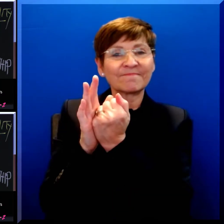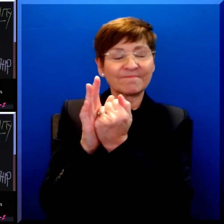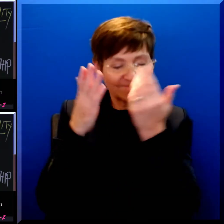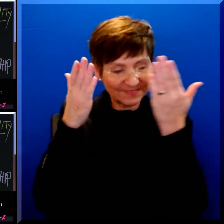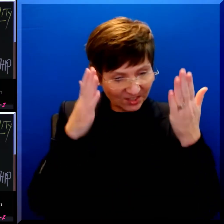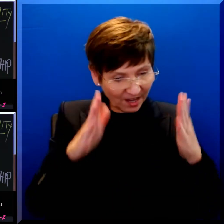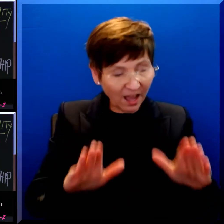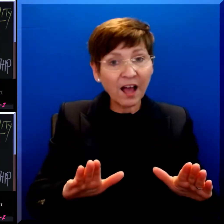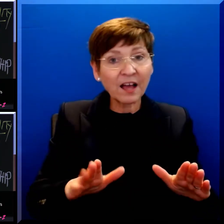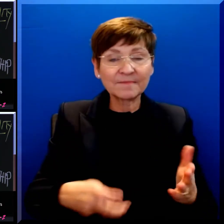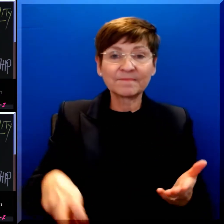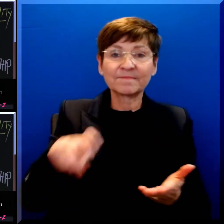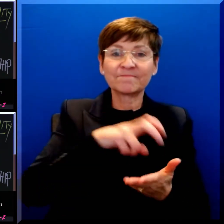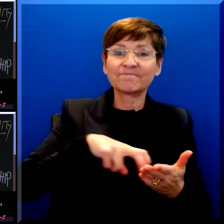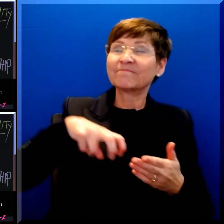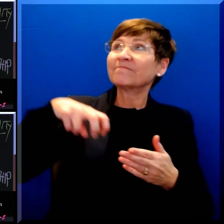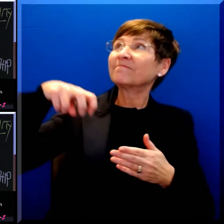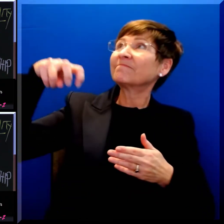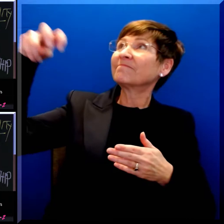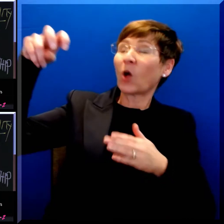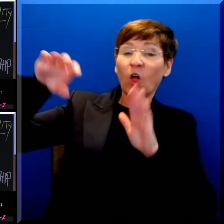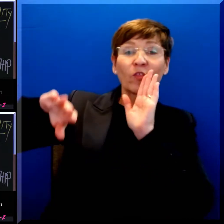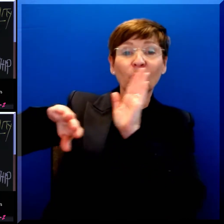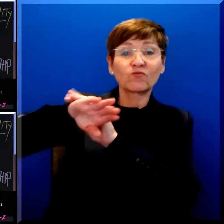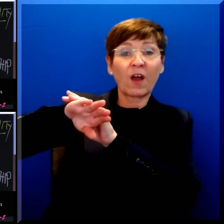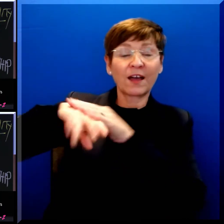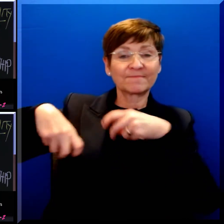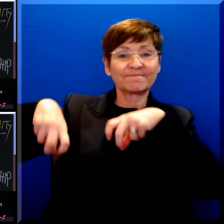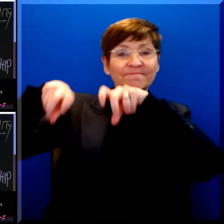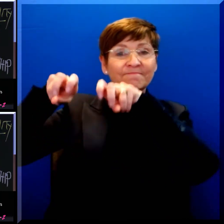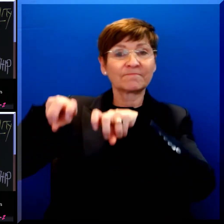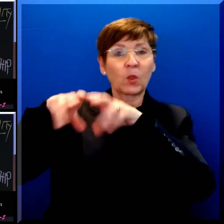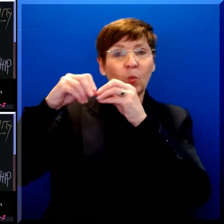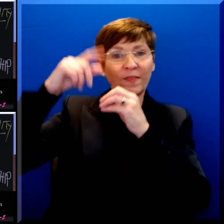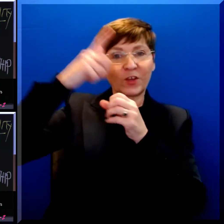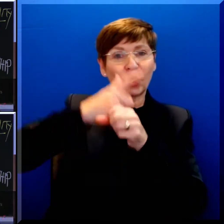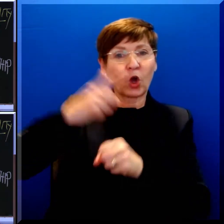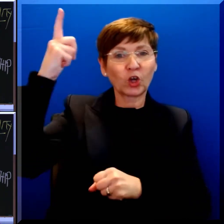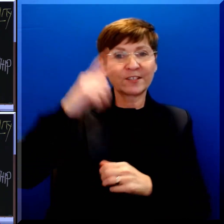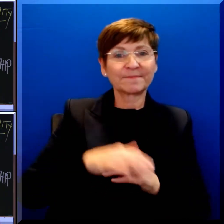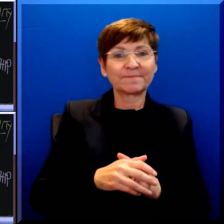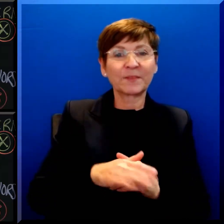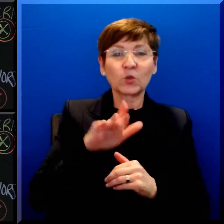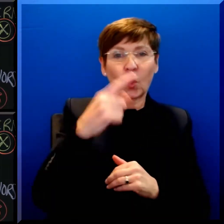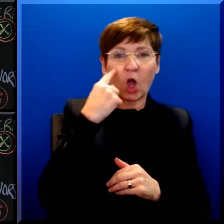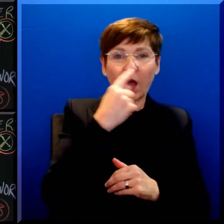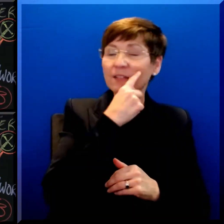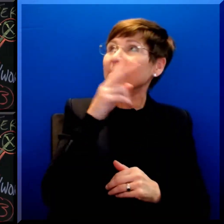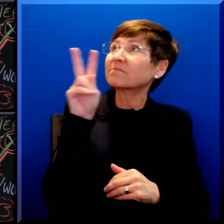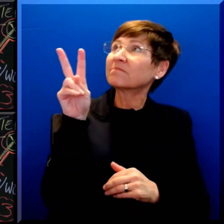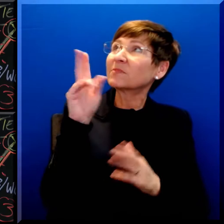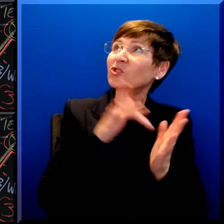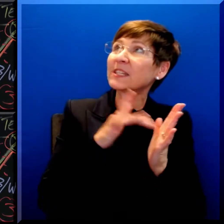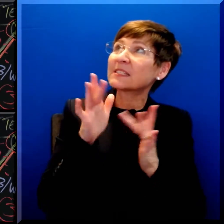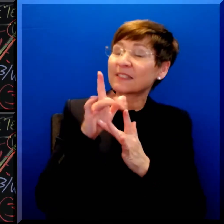down at the right hand on the throne of God. Guys, that's where you get the strength to persevere. You fix your eyes on Jesus.